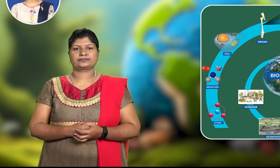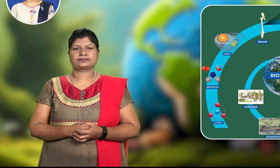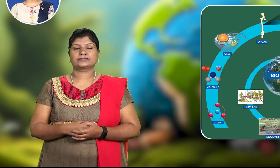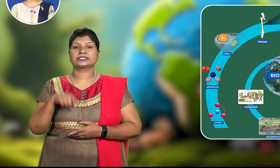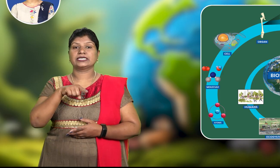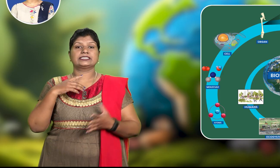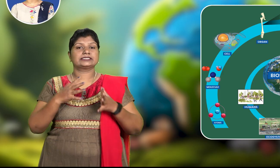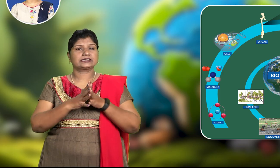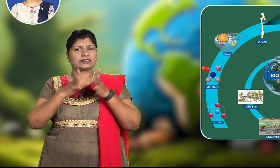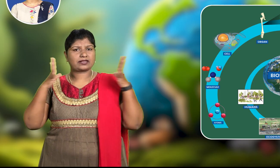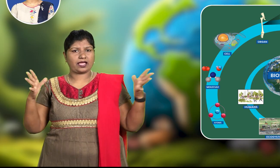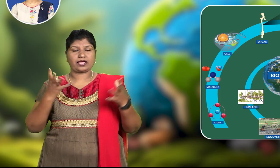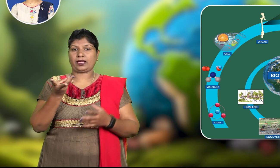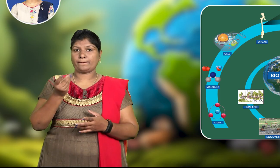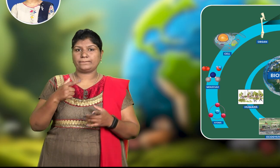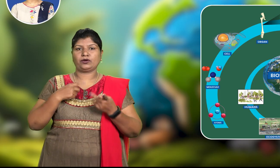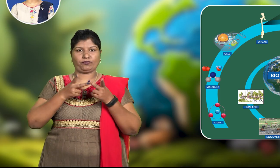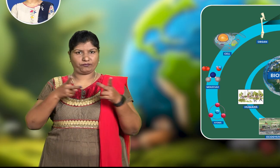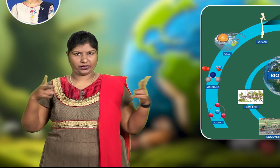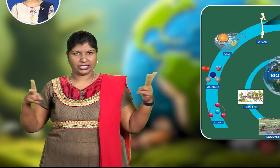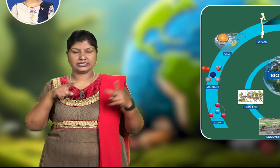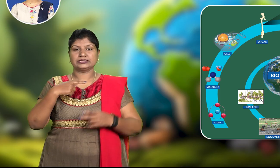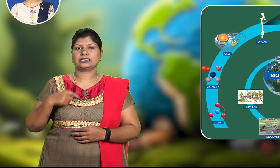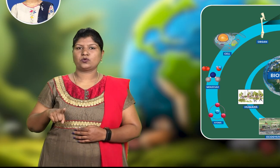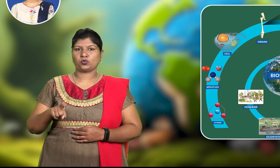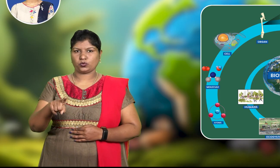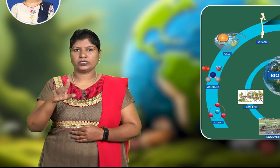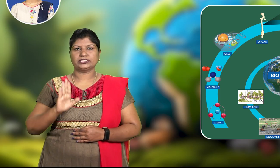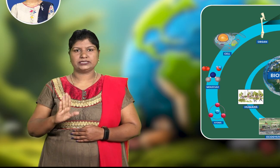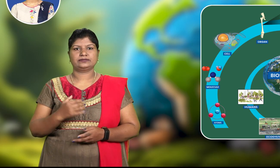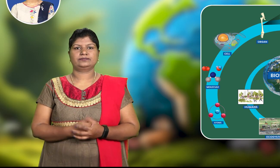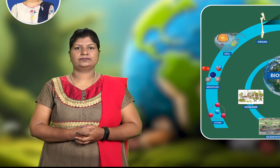A large number of variety of organisms